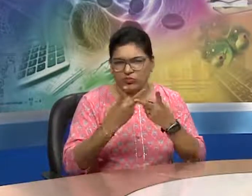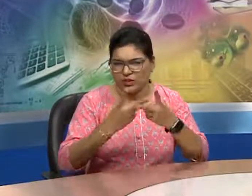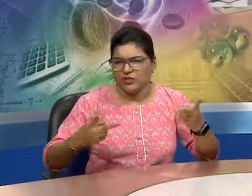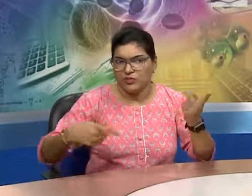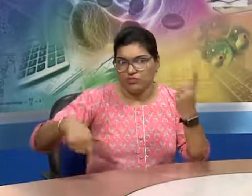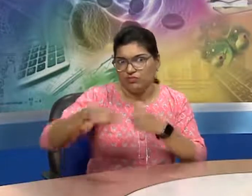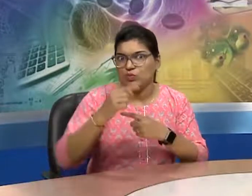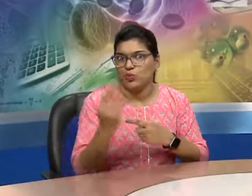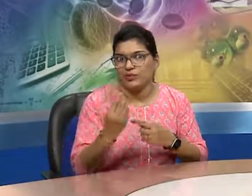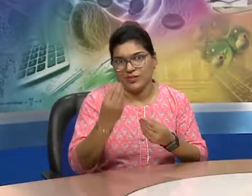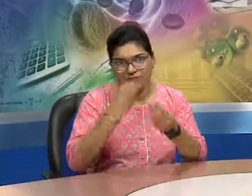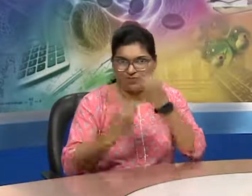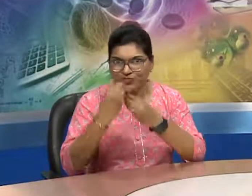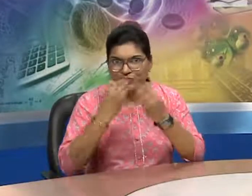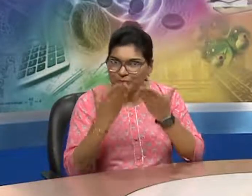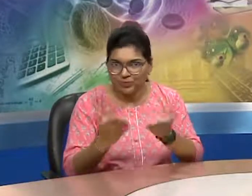shown along with that animal.